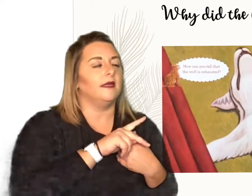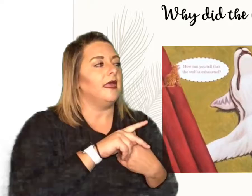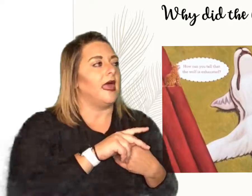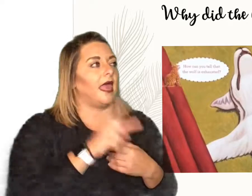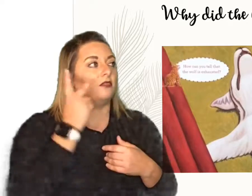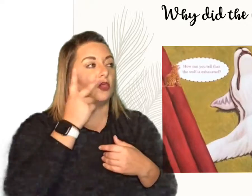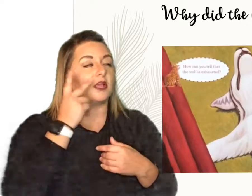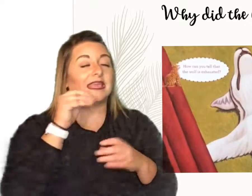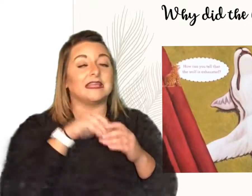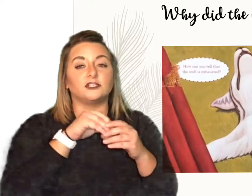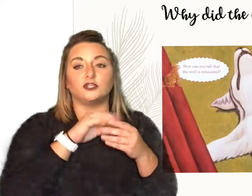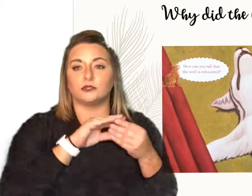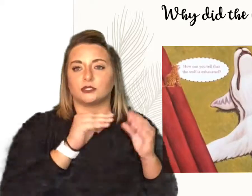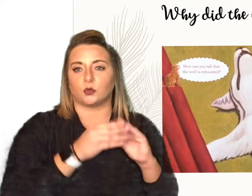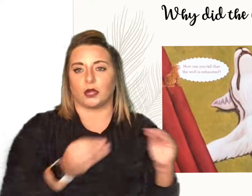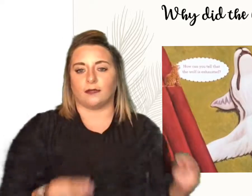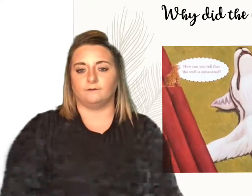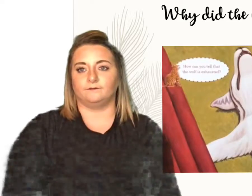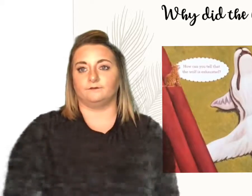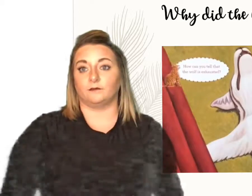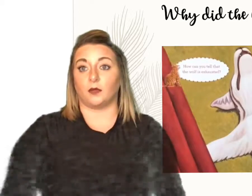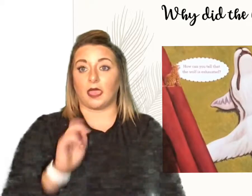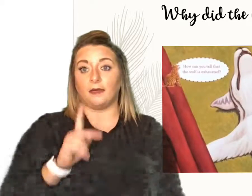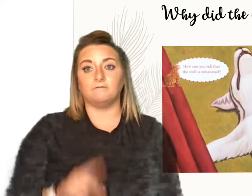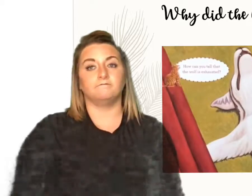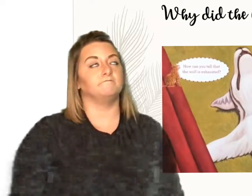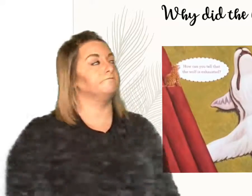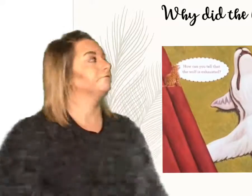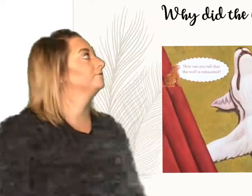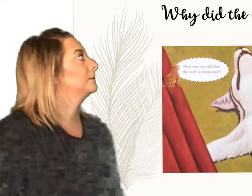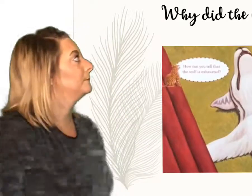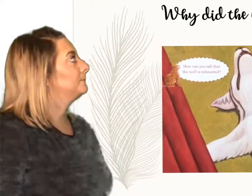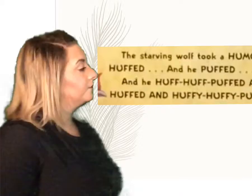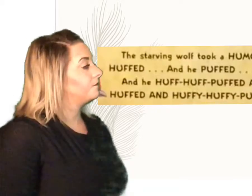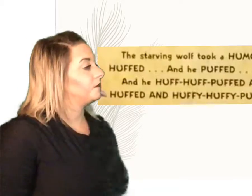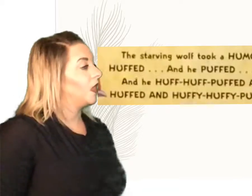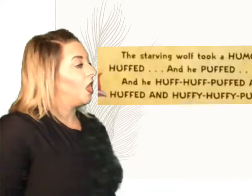back and look into the story. Okay?